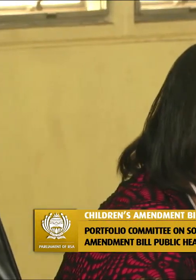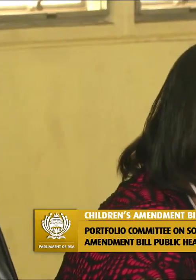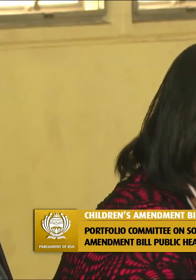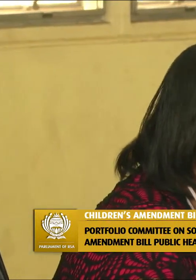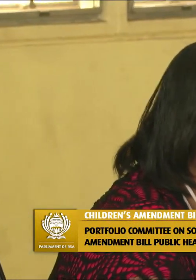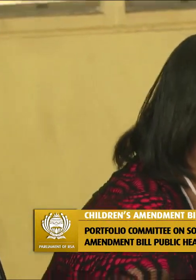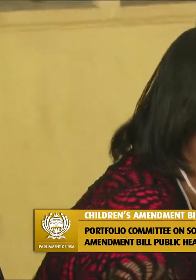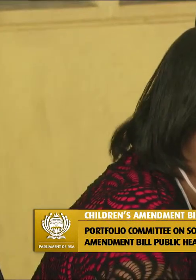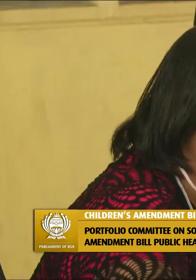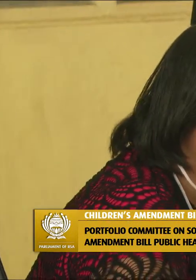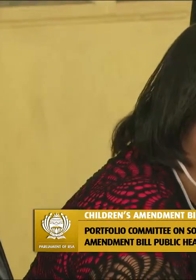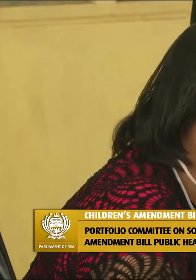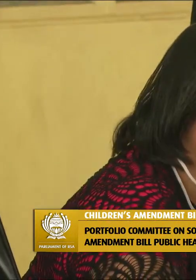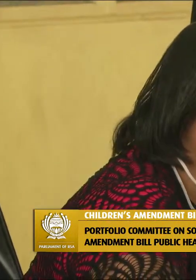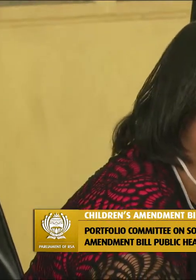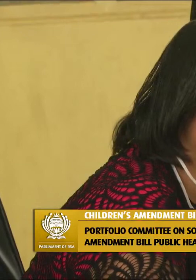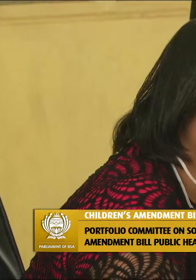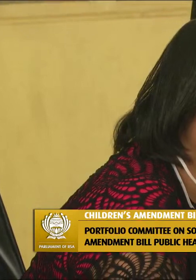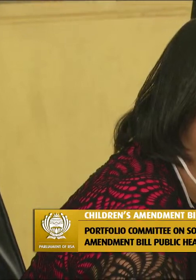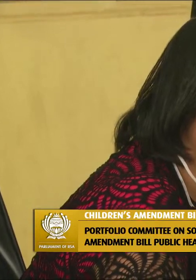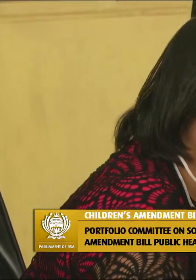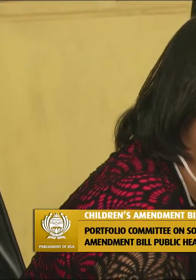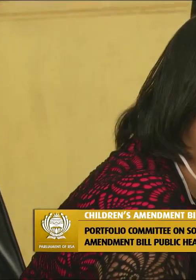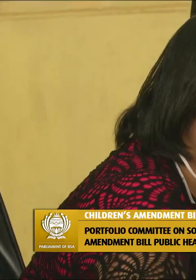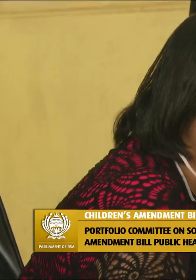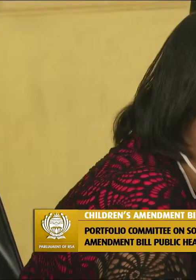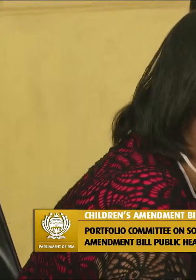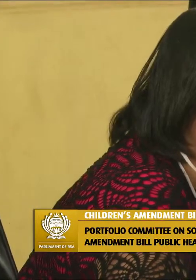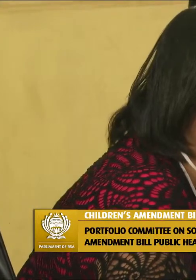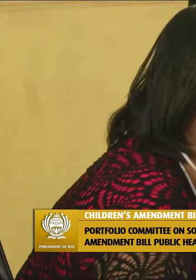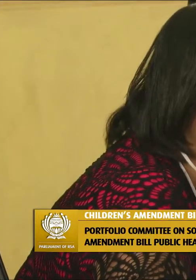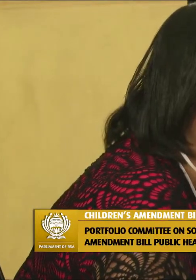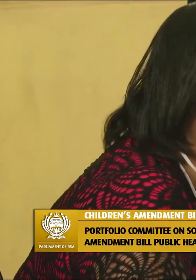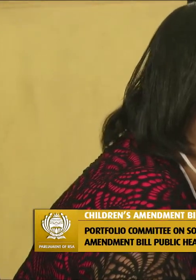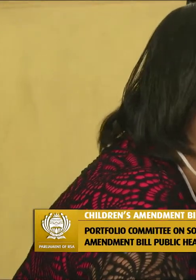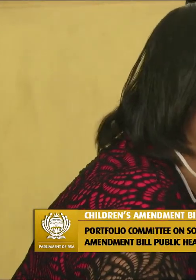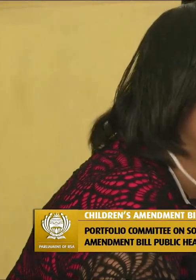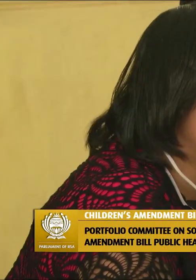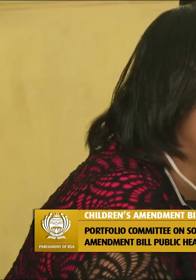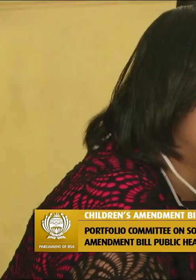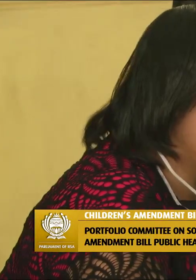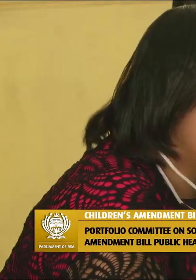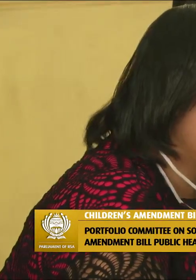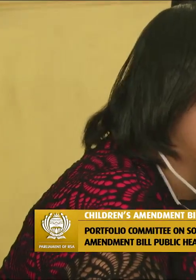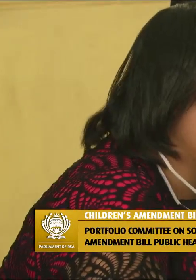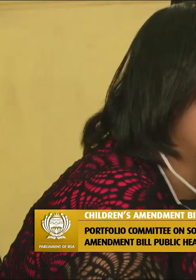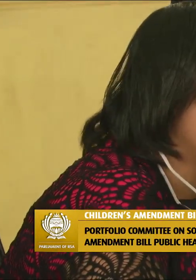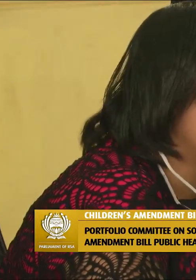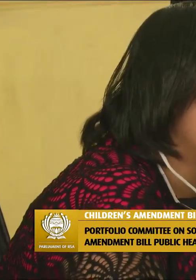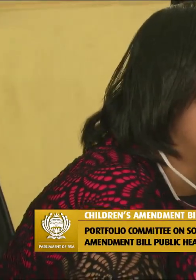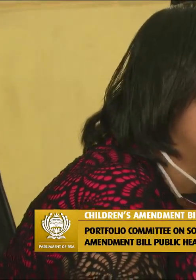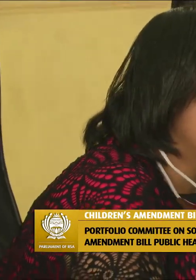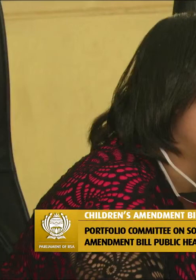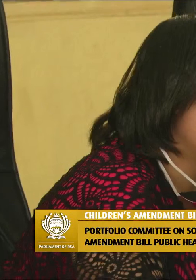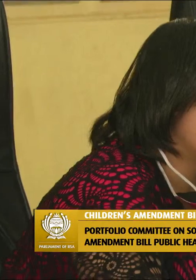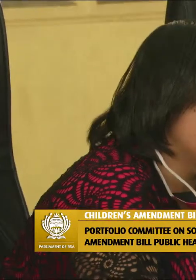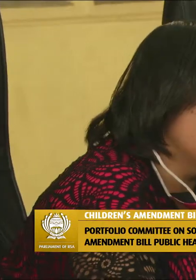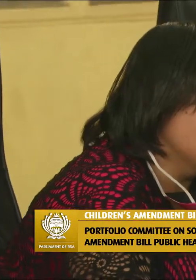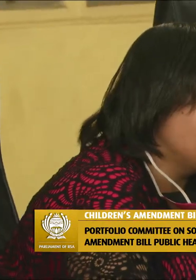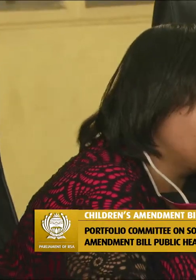for justice. Nami ngiyezwelana nalabo baba bobulungisa. I want to assure you that